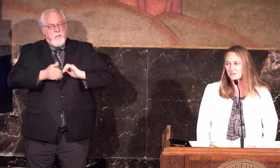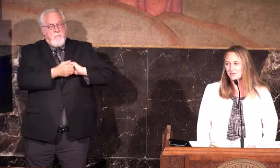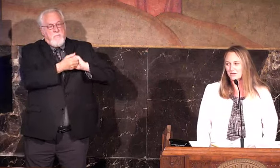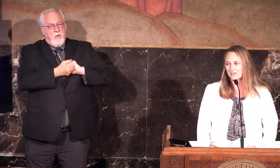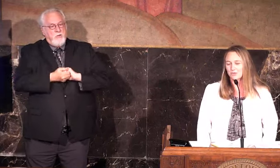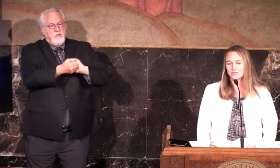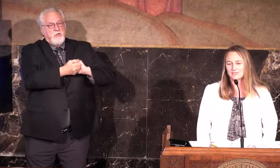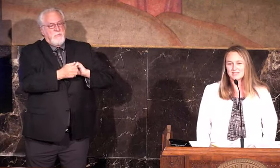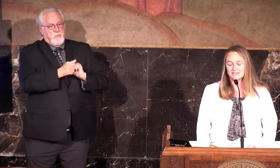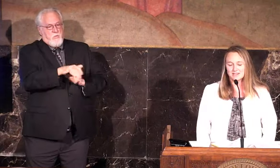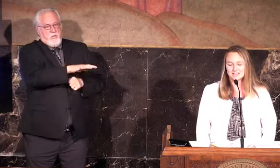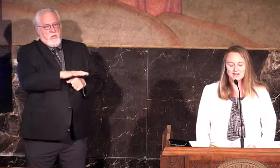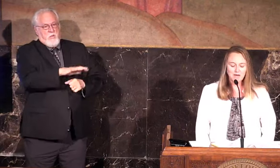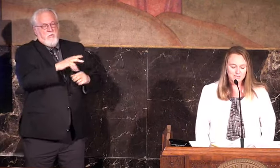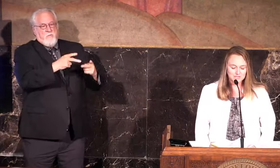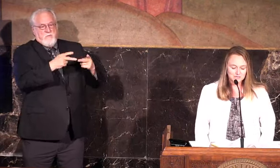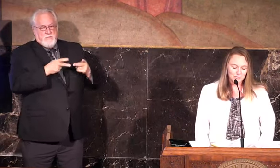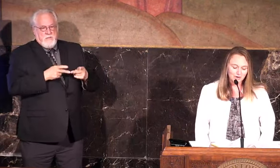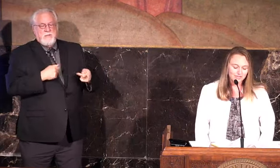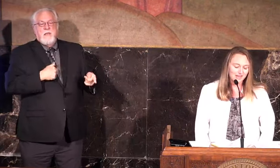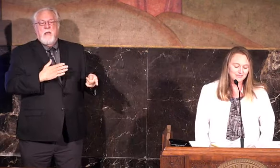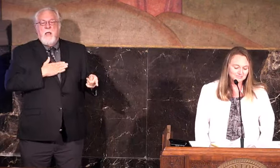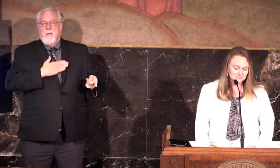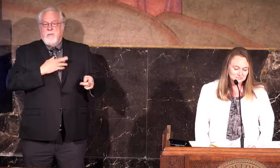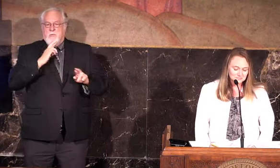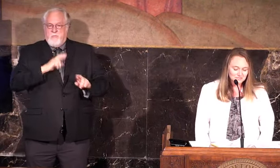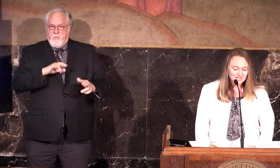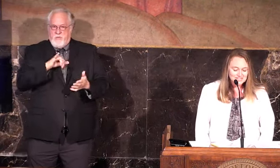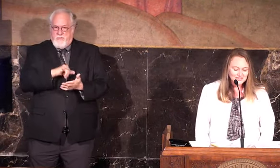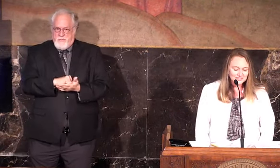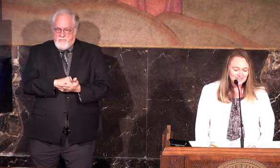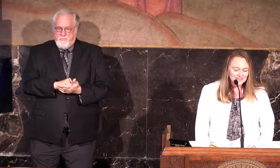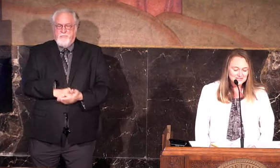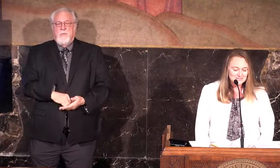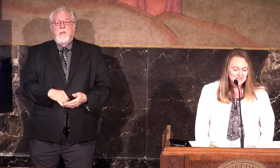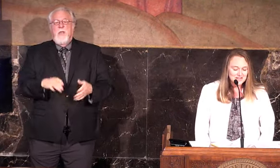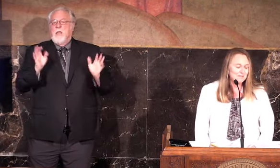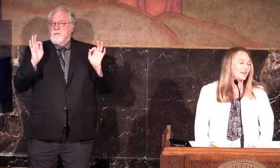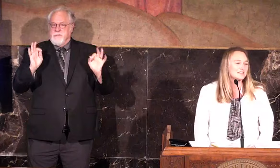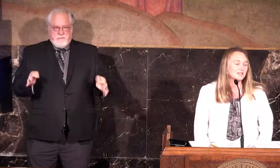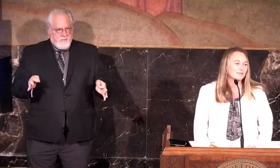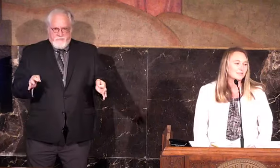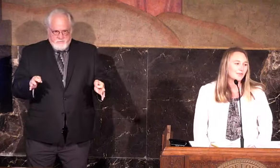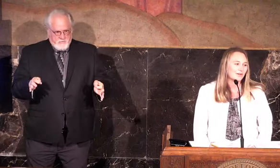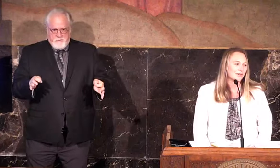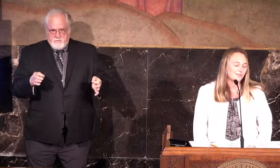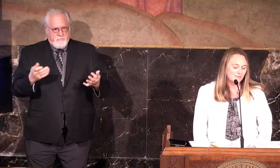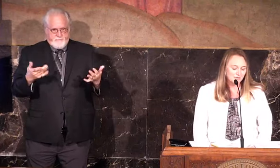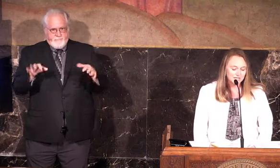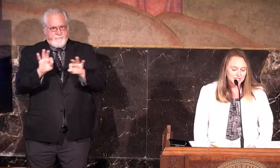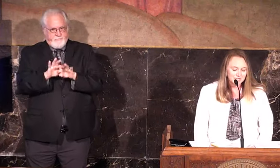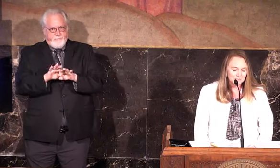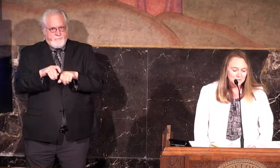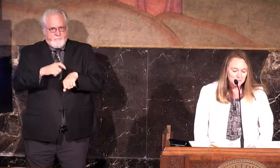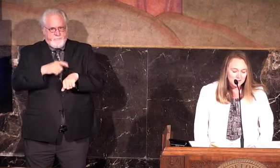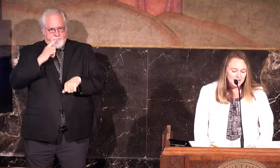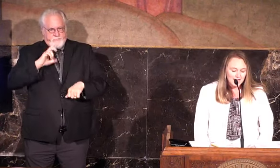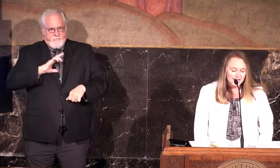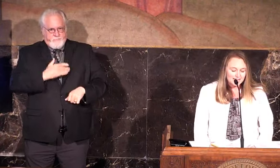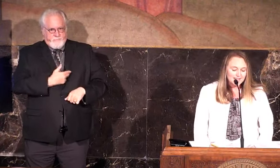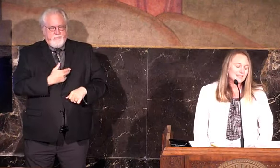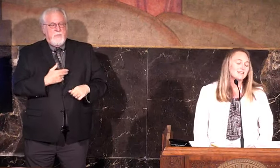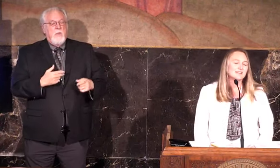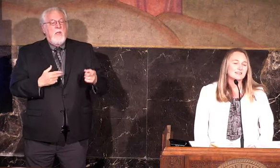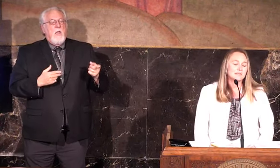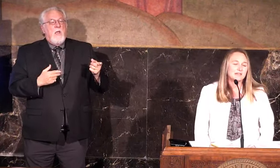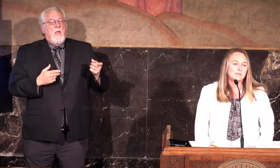partnerships with those local facilities, and I'm happy to report that. And it's definitely a milestone for my region.